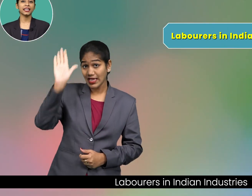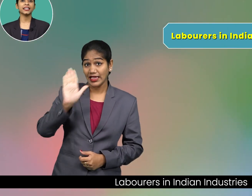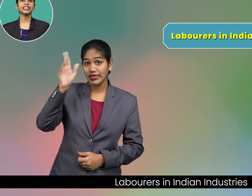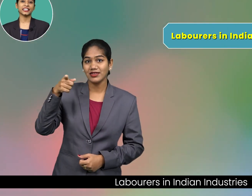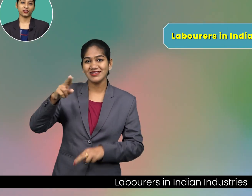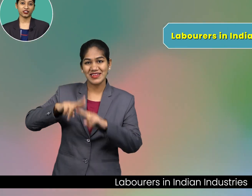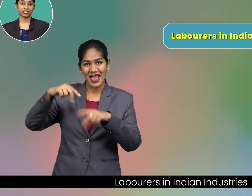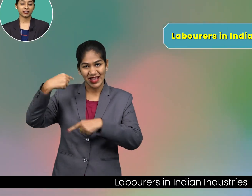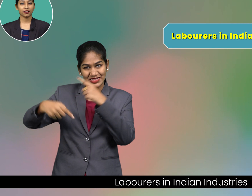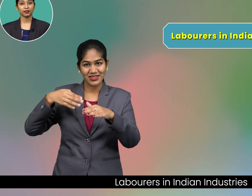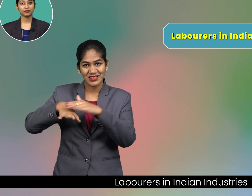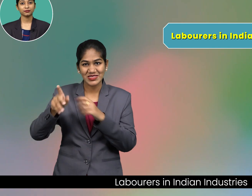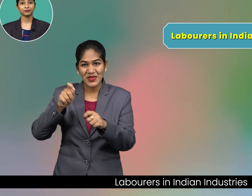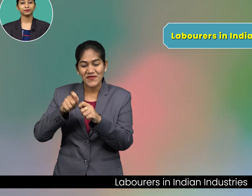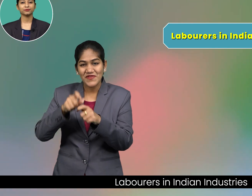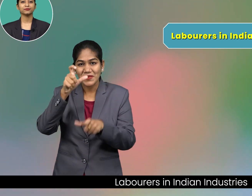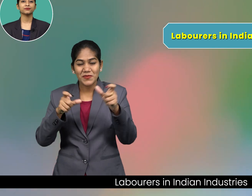Laborers in Indian industries.